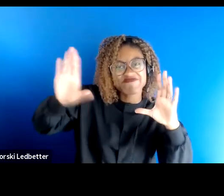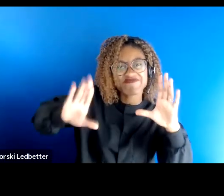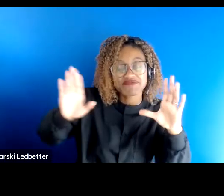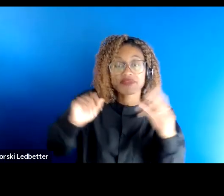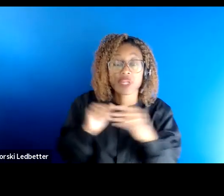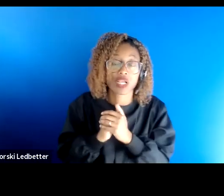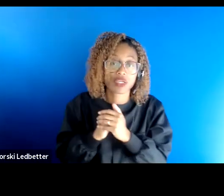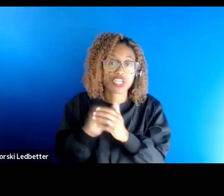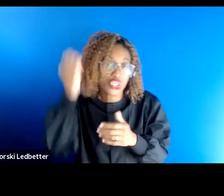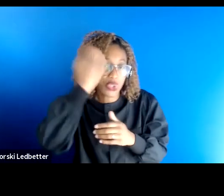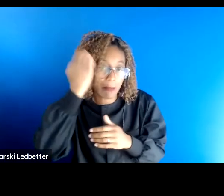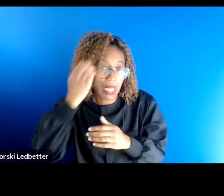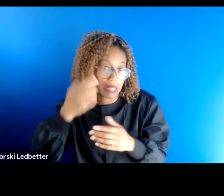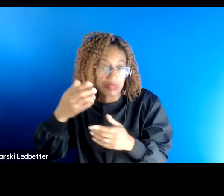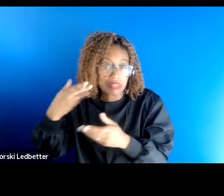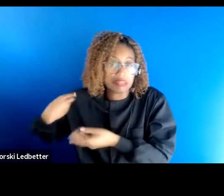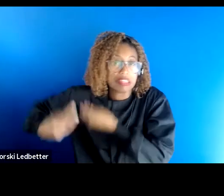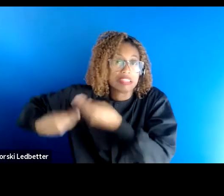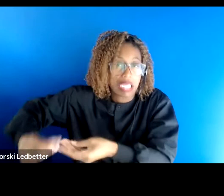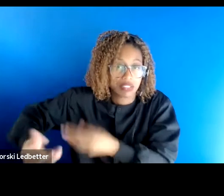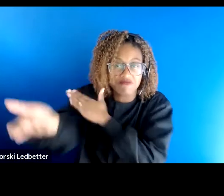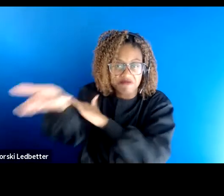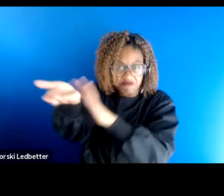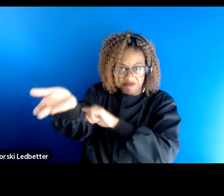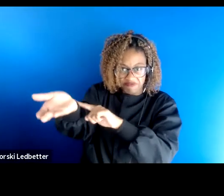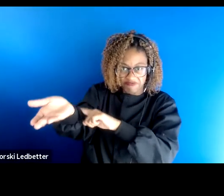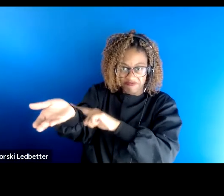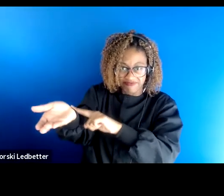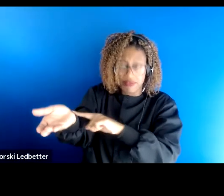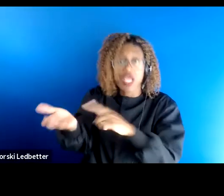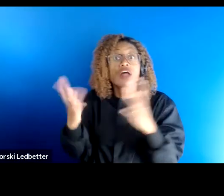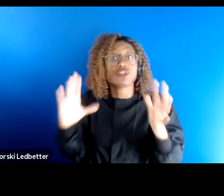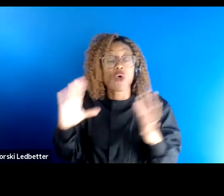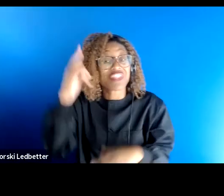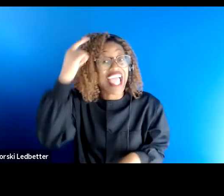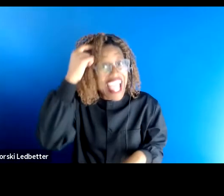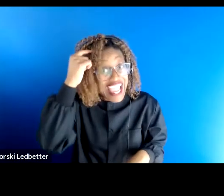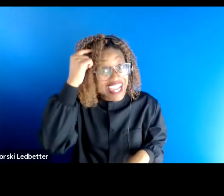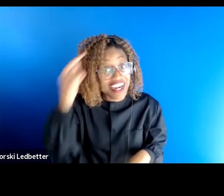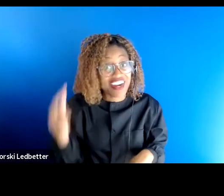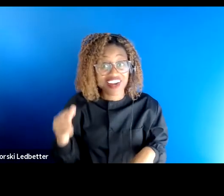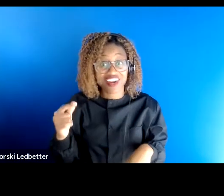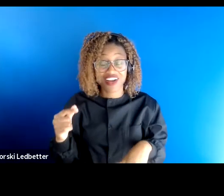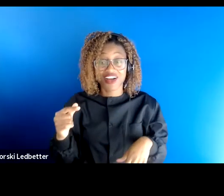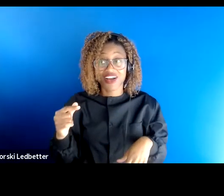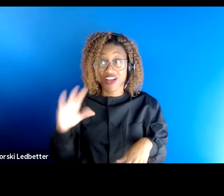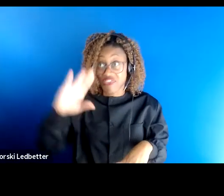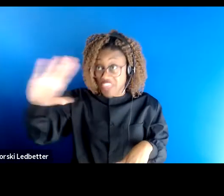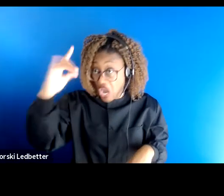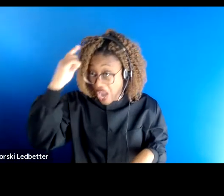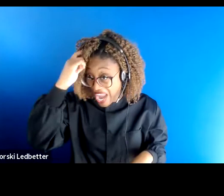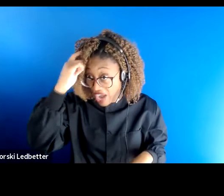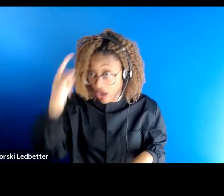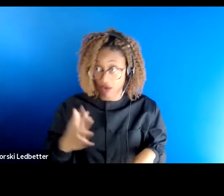this case, hair being Eurocentric would mean that the bar for what it means to be